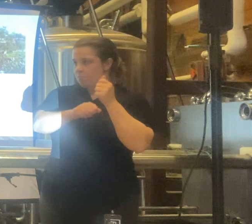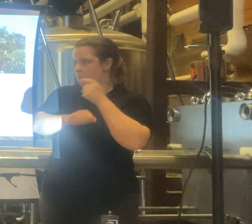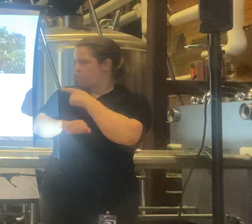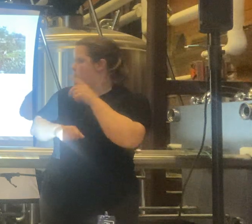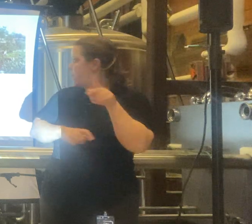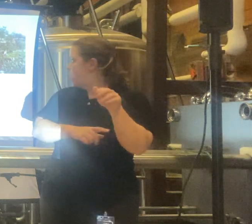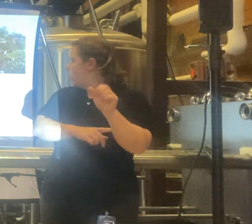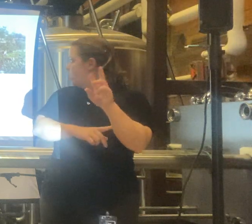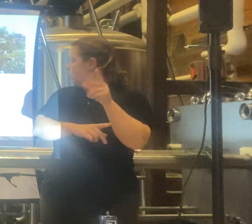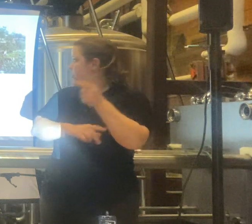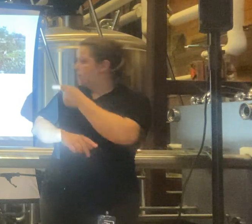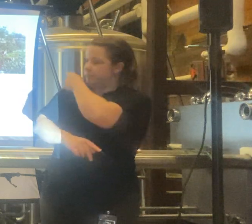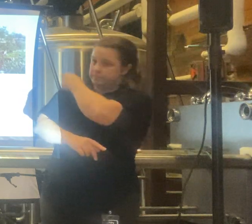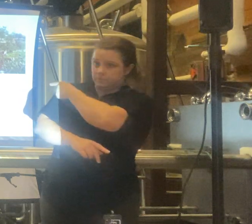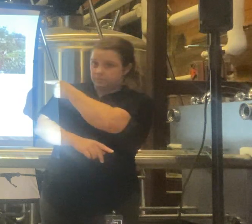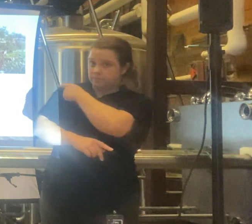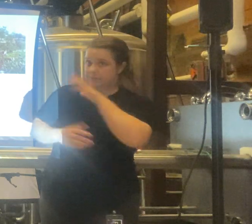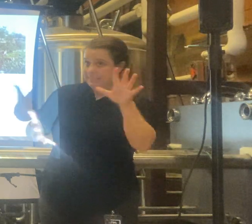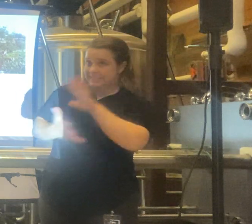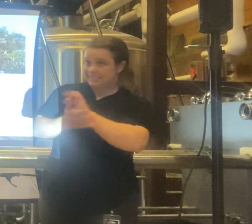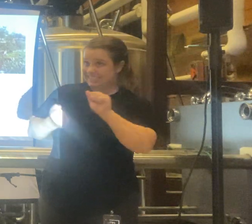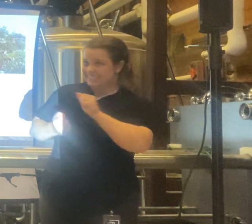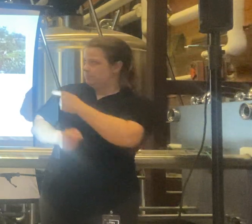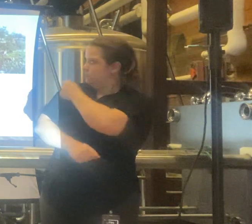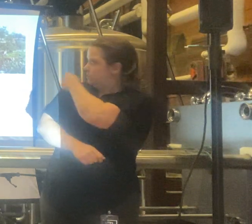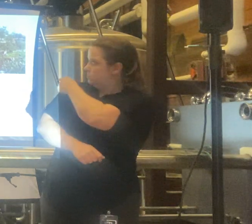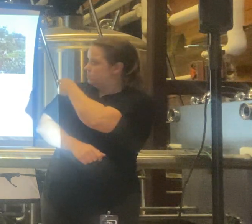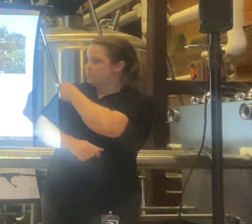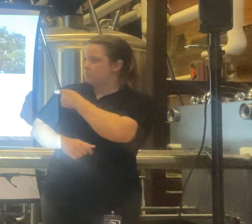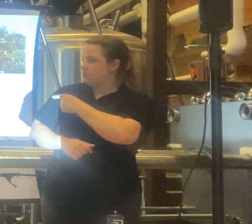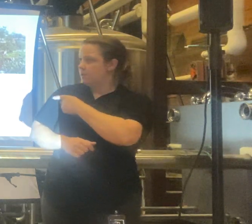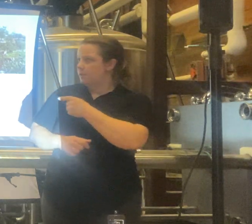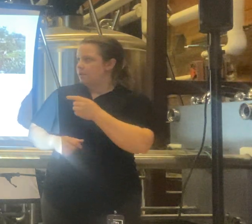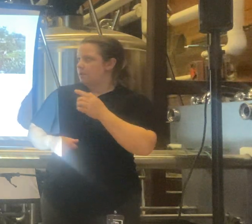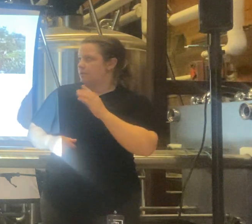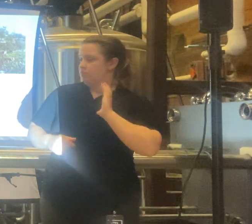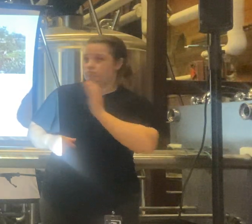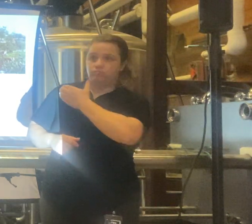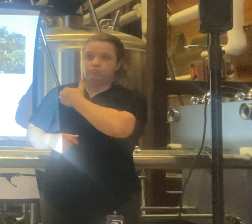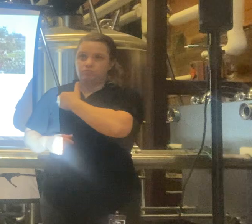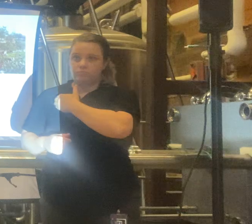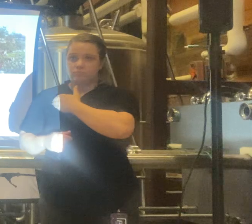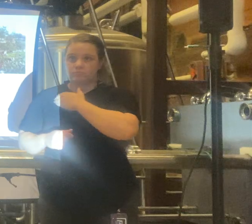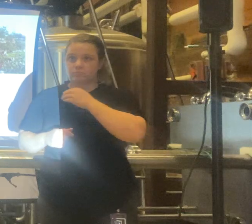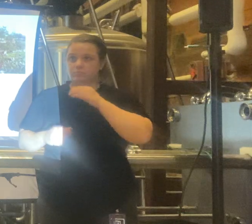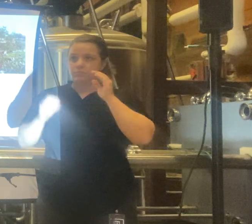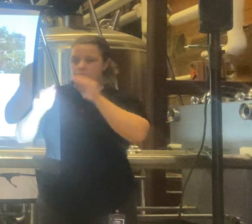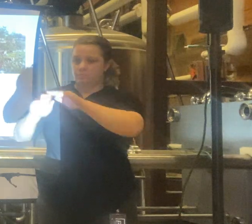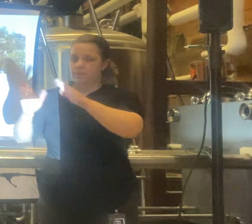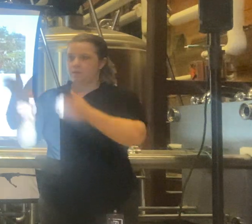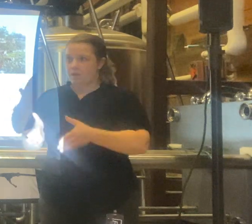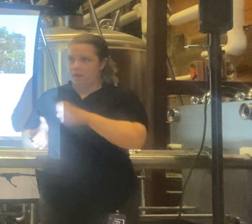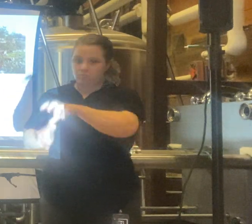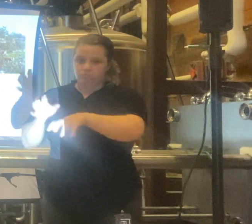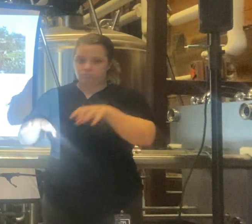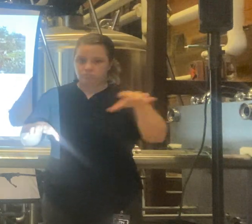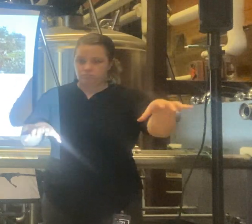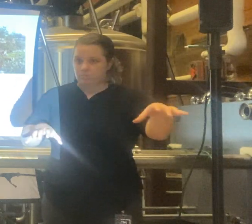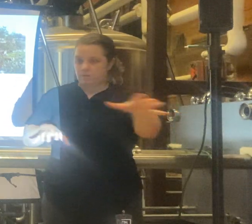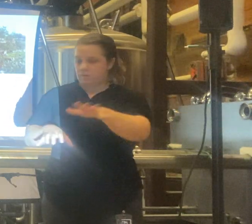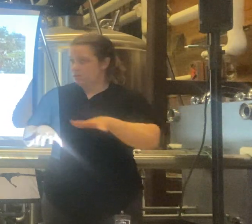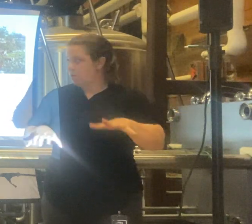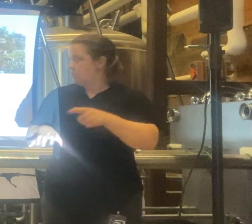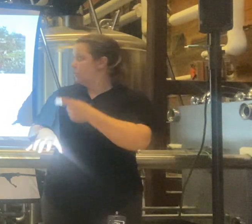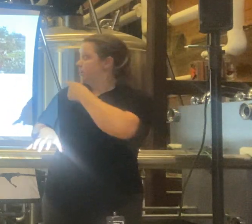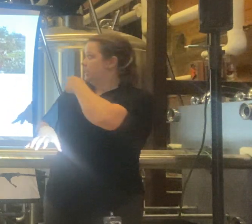hit us, came over the top of us. That's some of the damage. So our neighborhood looked more like this. Matter of fact, our neighbors across the street, we had to chainsaw a tree that fell